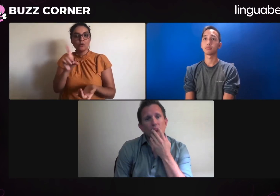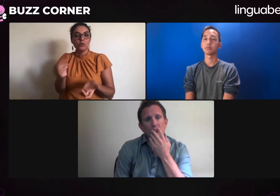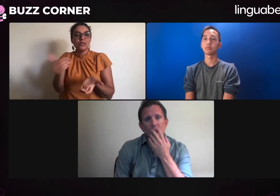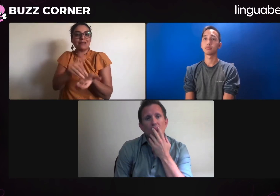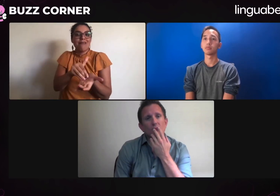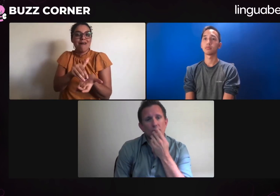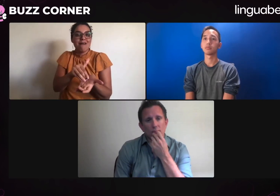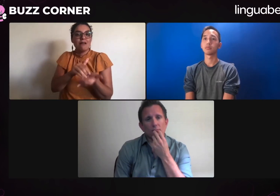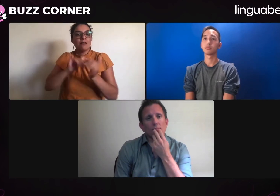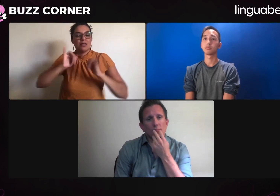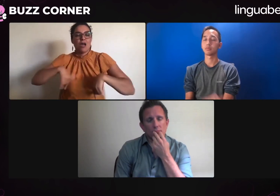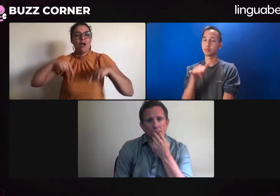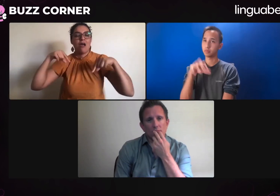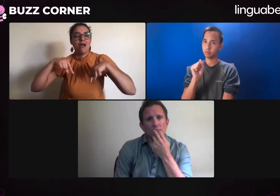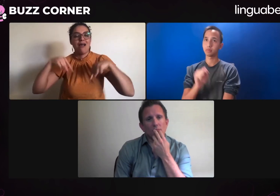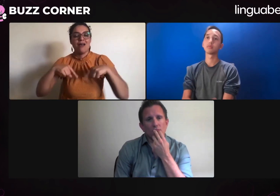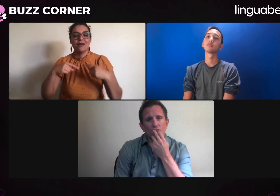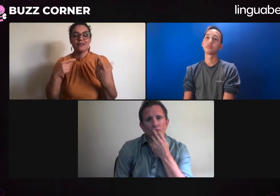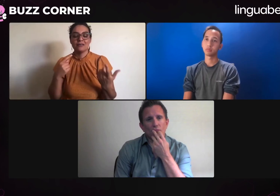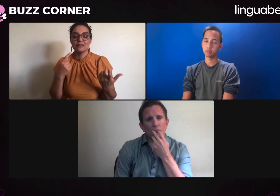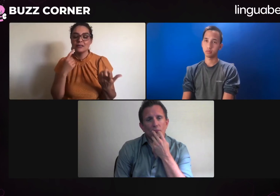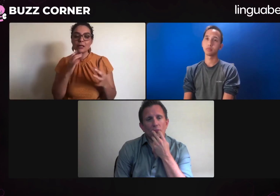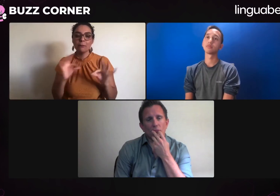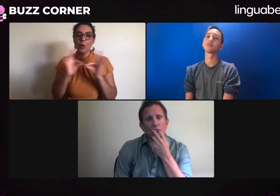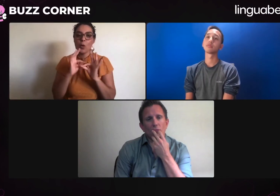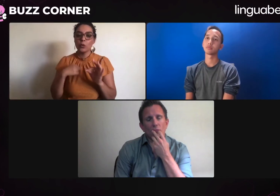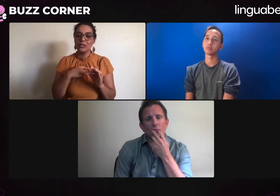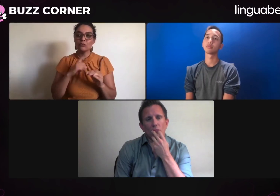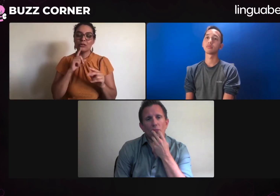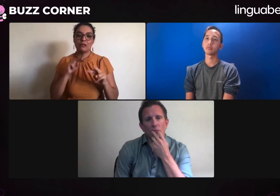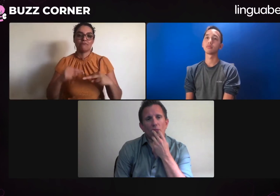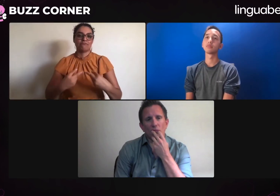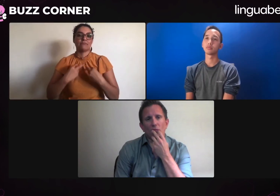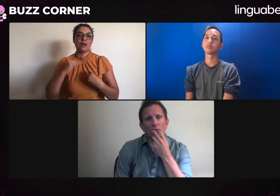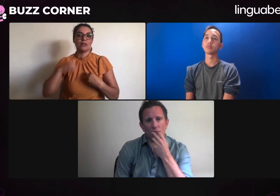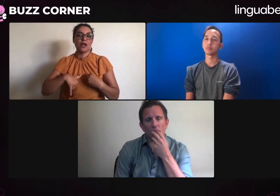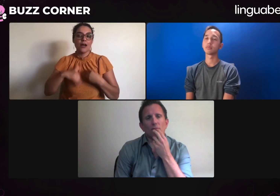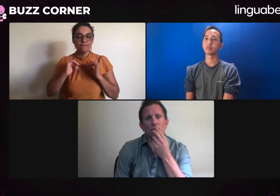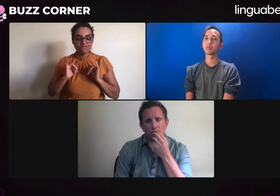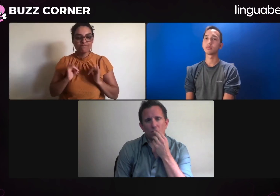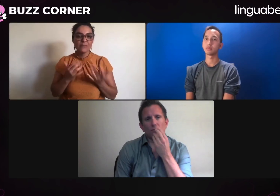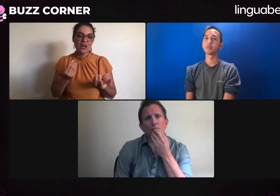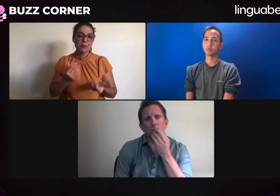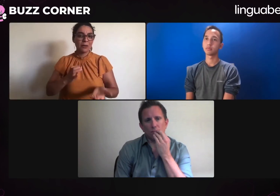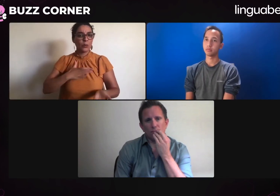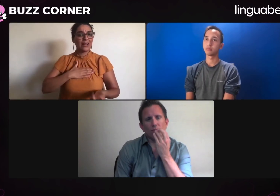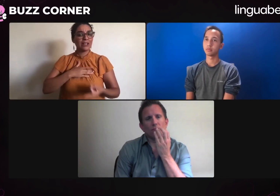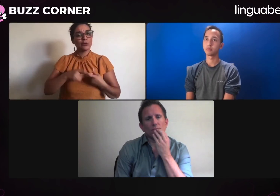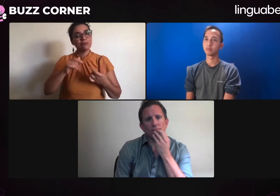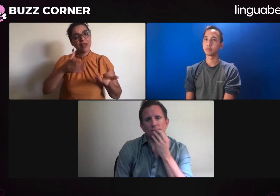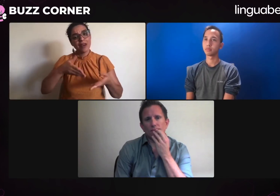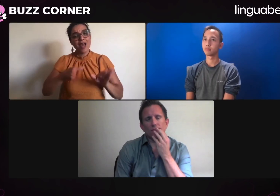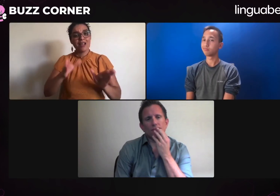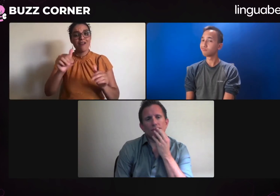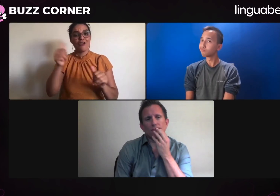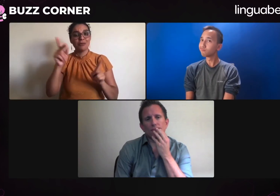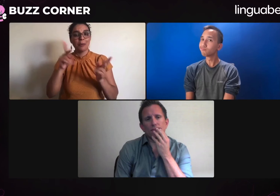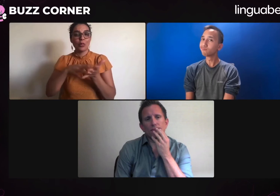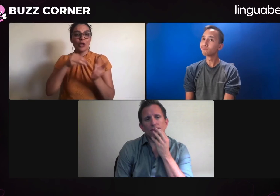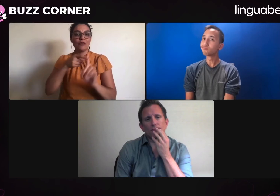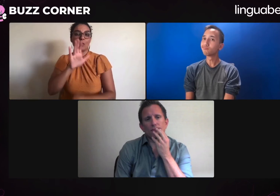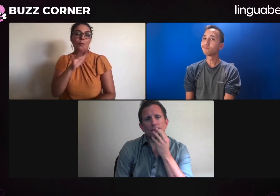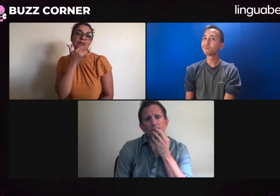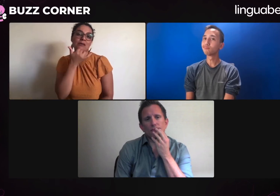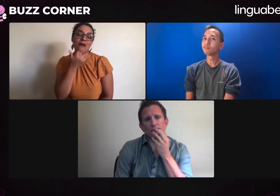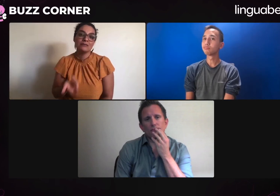It's so important just not to repeat those mistakes again. I think that's the key lesson, really, is to look inward and say, you know